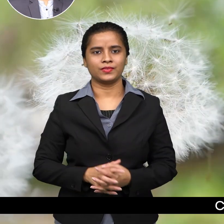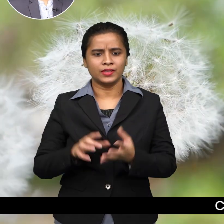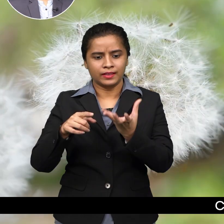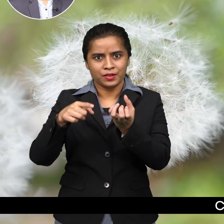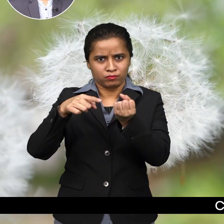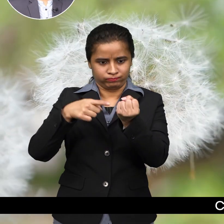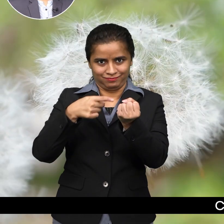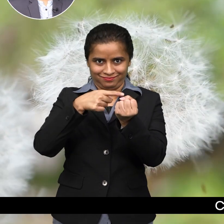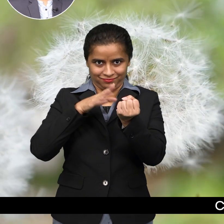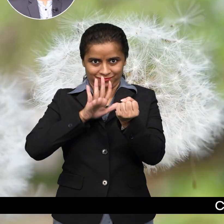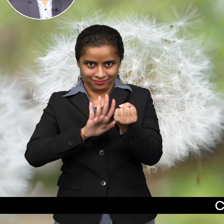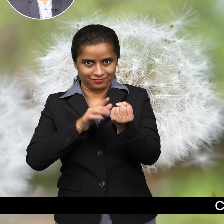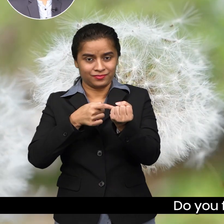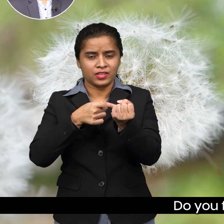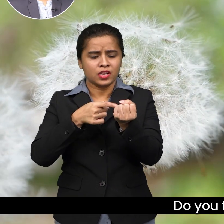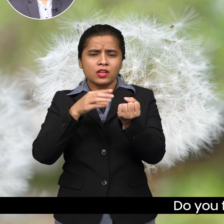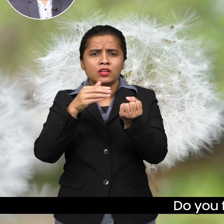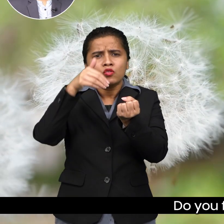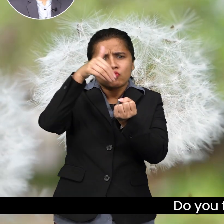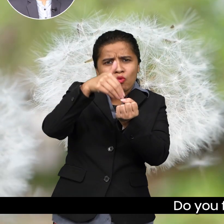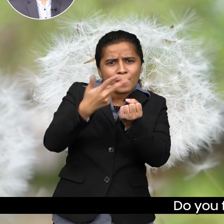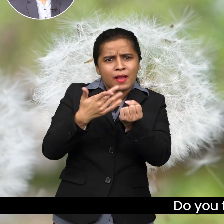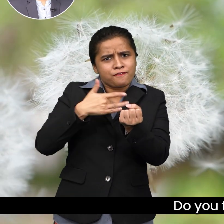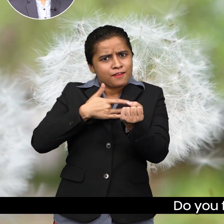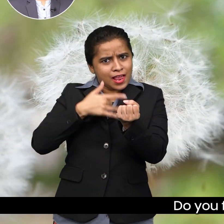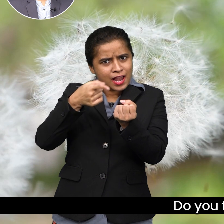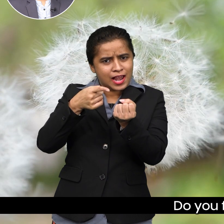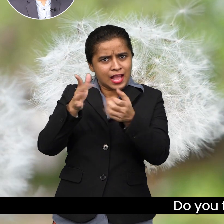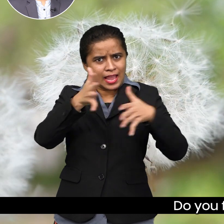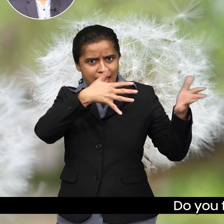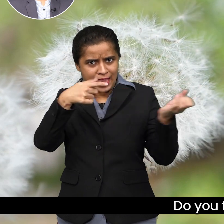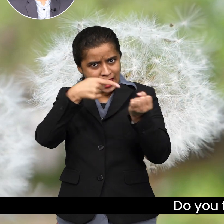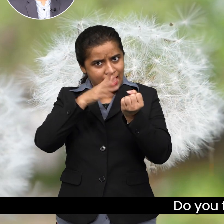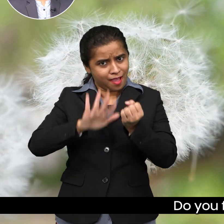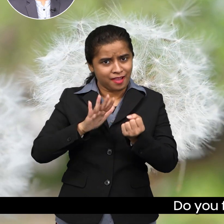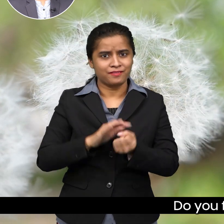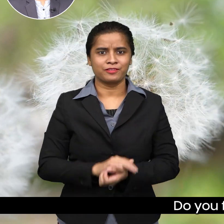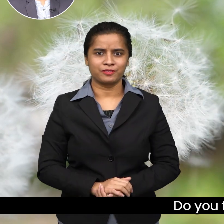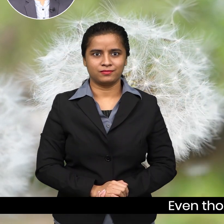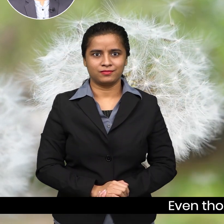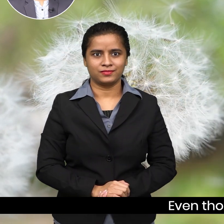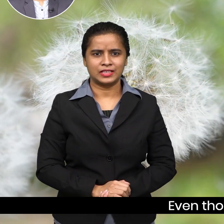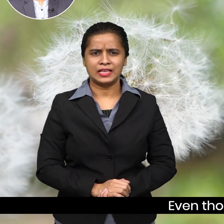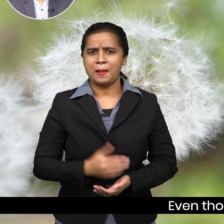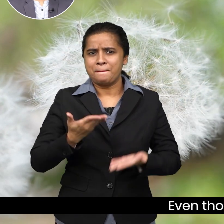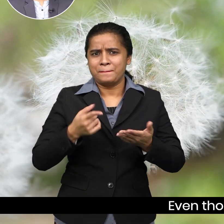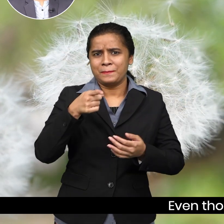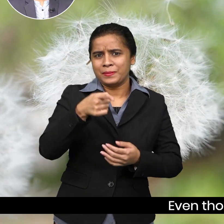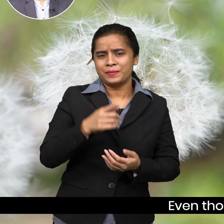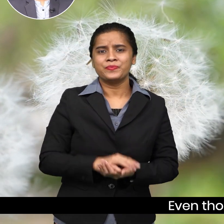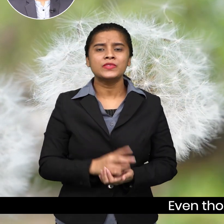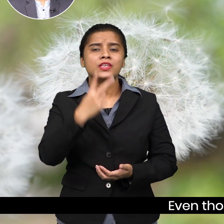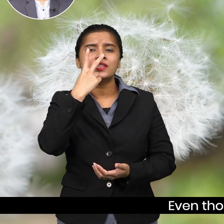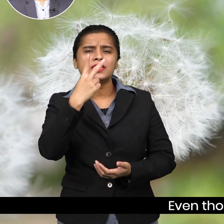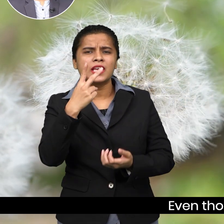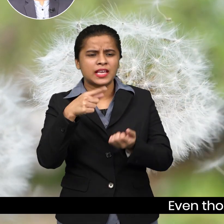Close your fist. Do you feel the air inside it? Even though